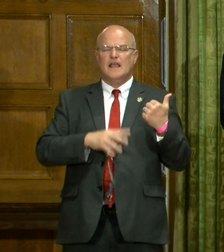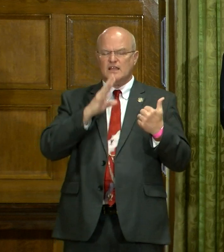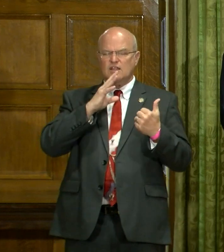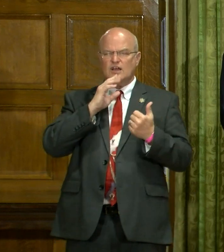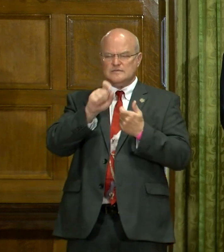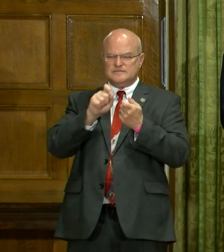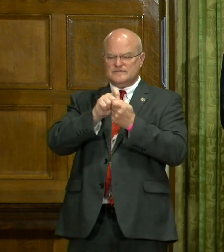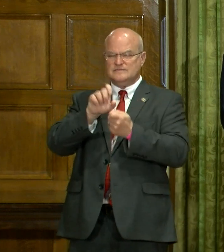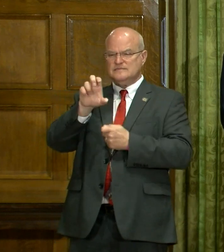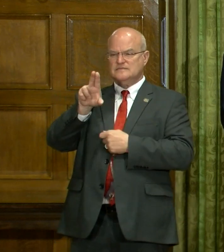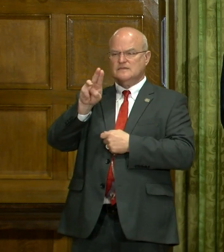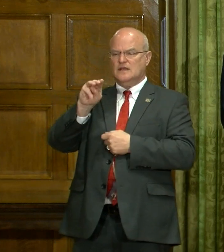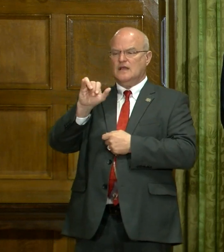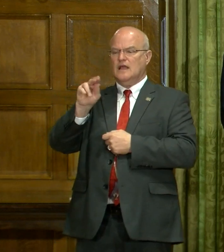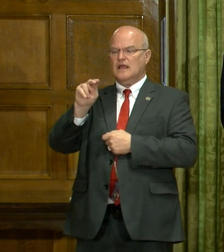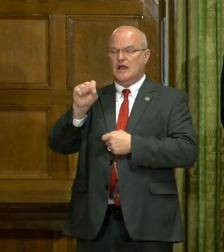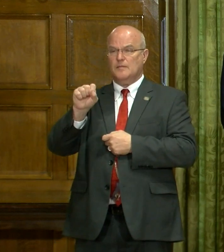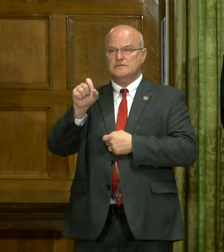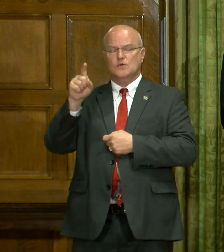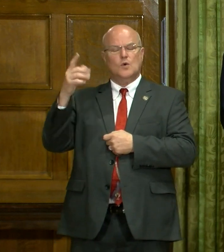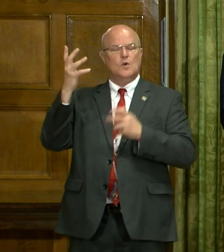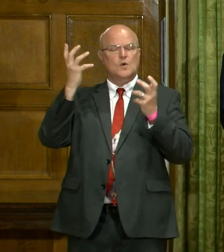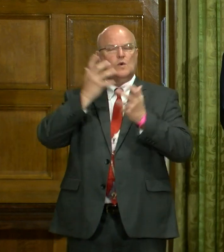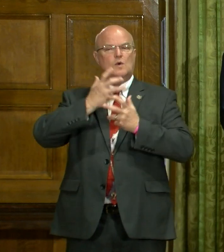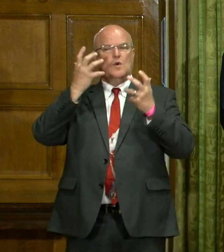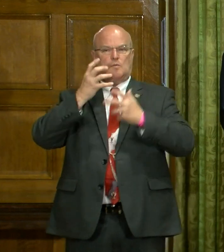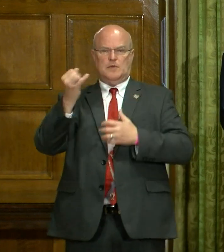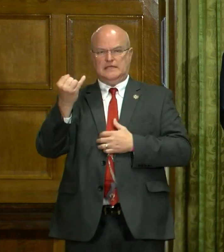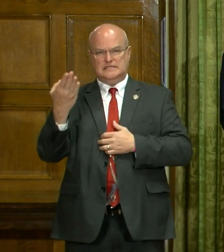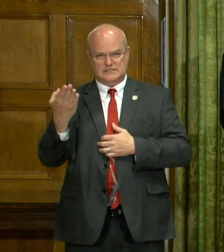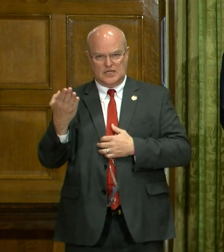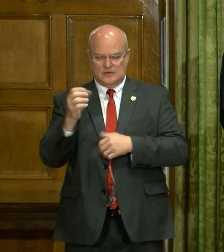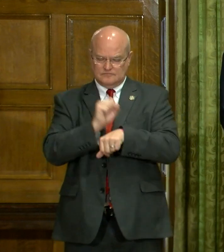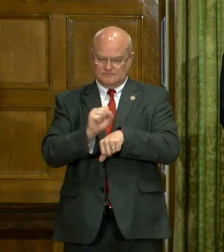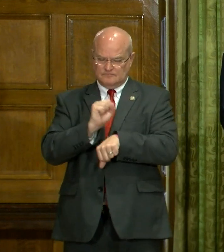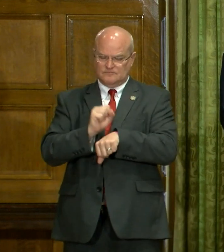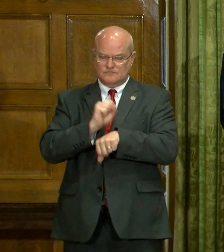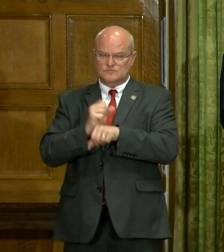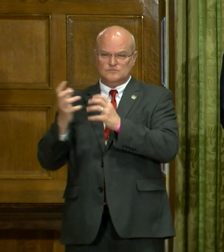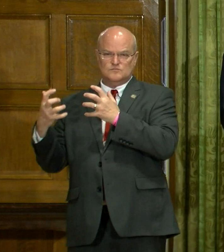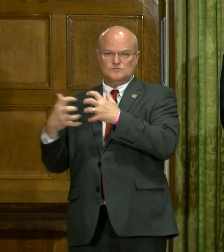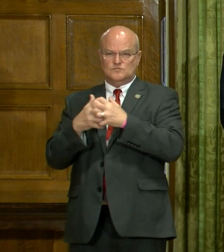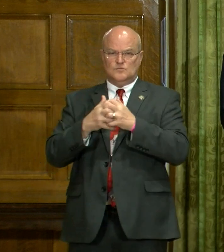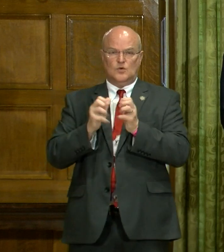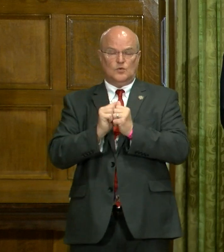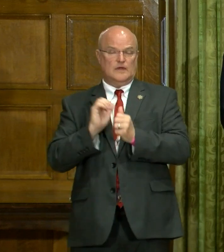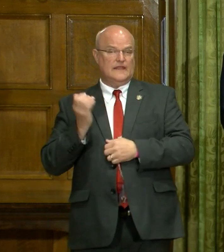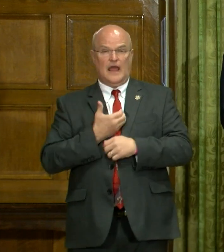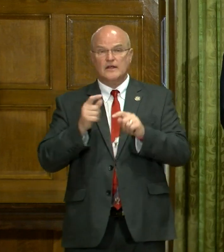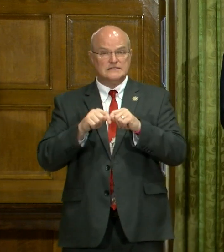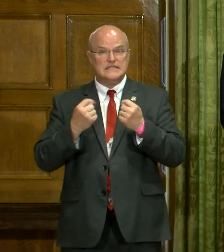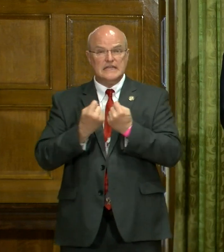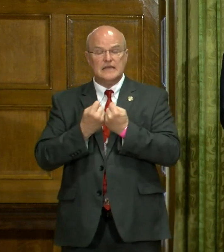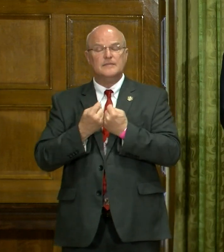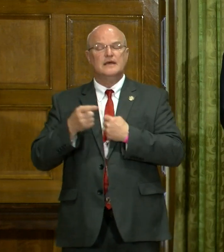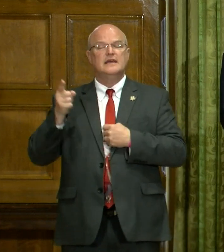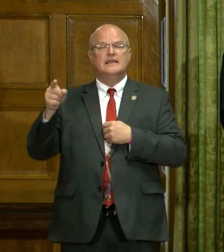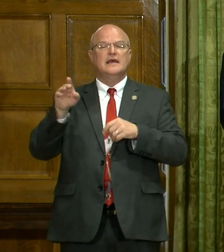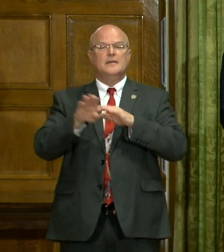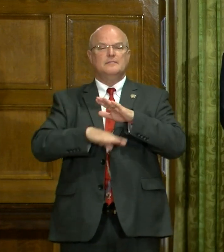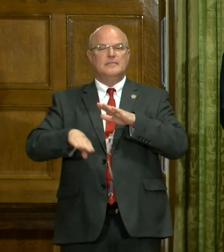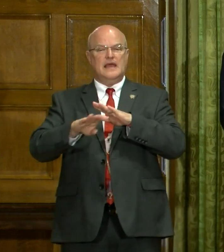about the Cummins unit. They have done really an amazing job. They've worked very well with our team. They've